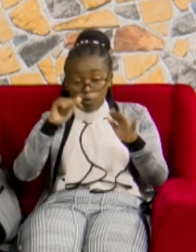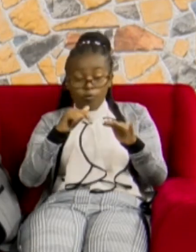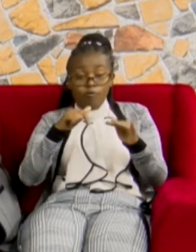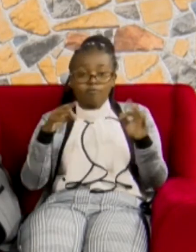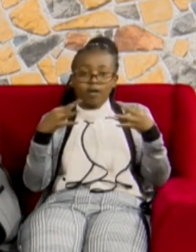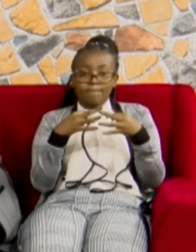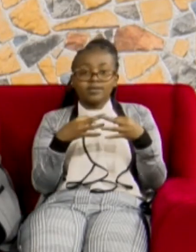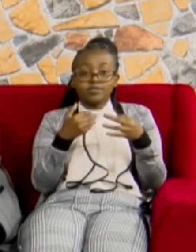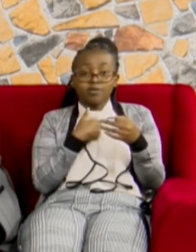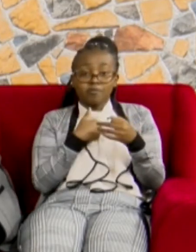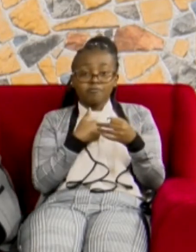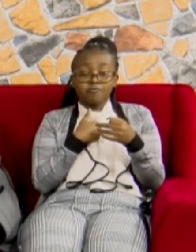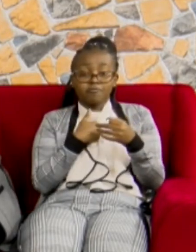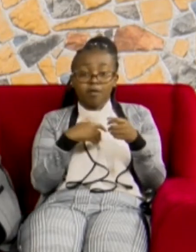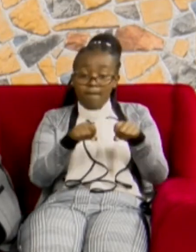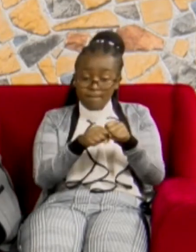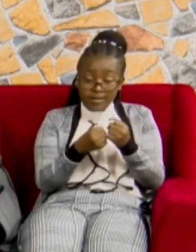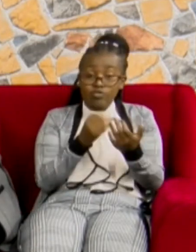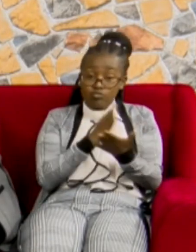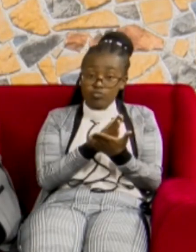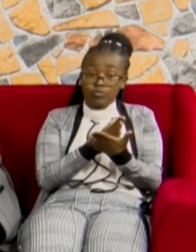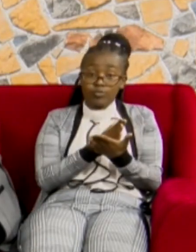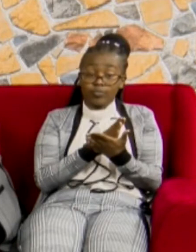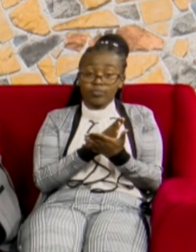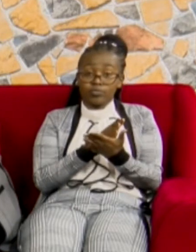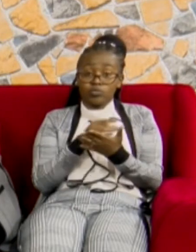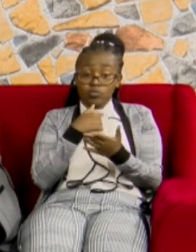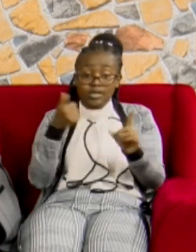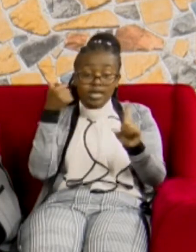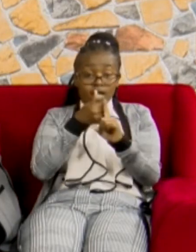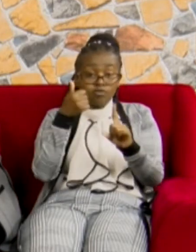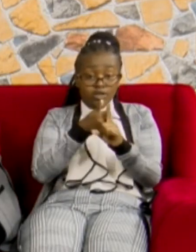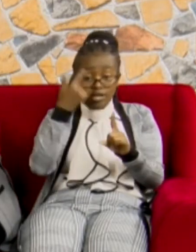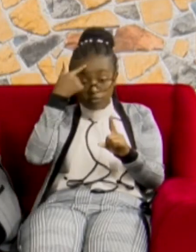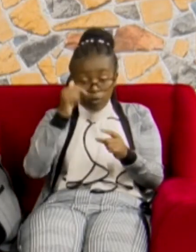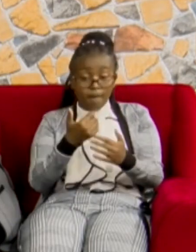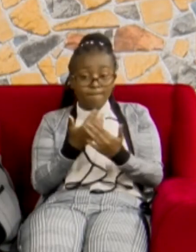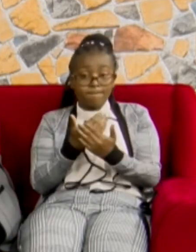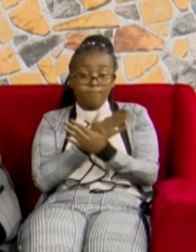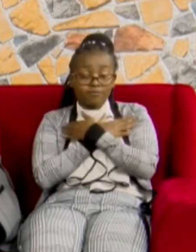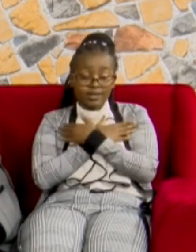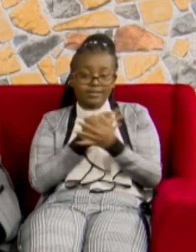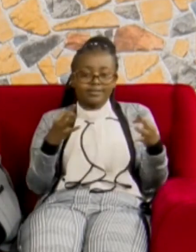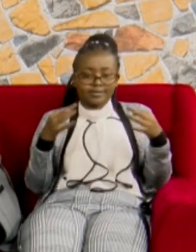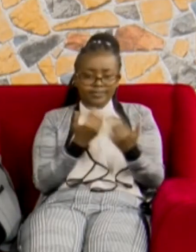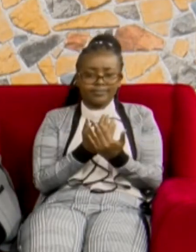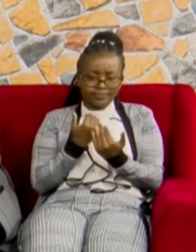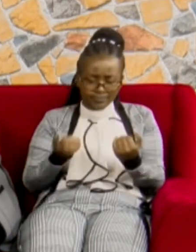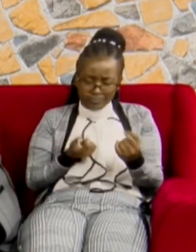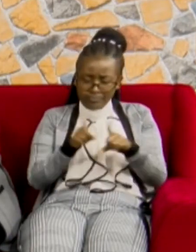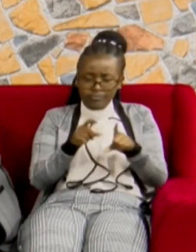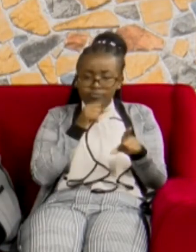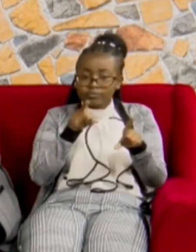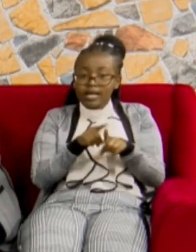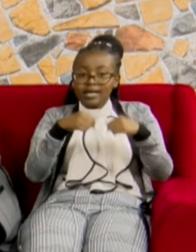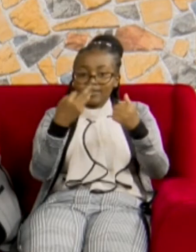families to have a break, and we advocate for your friends, your siblings. Just give